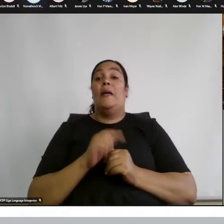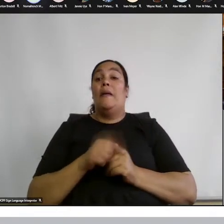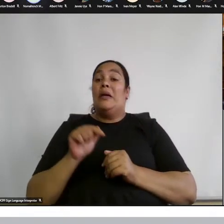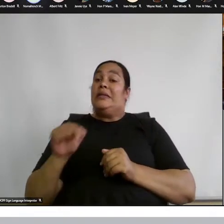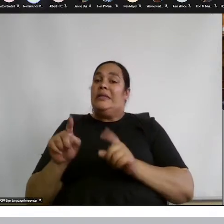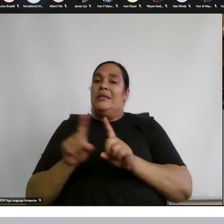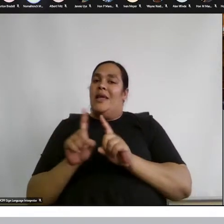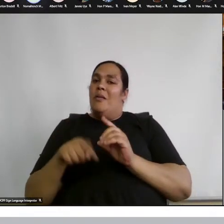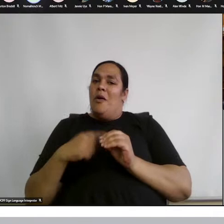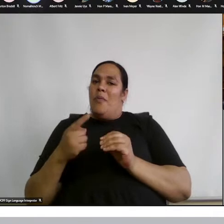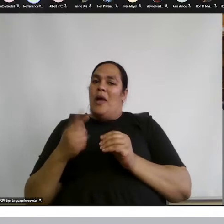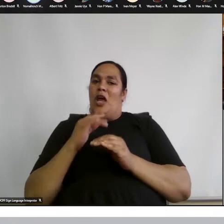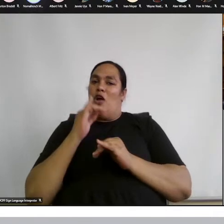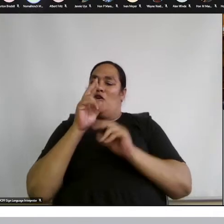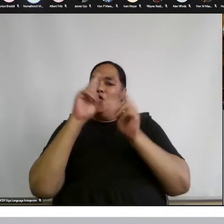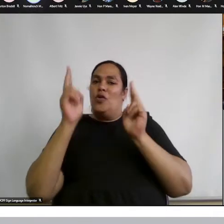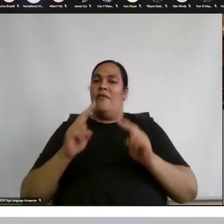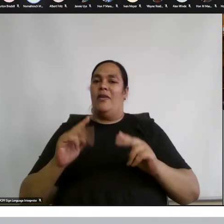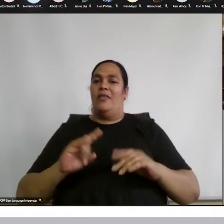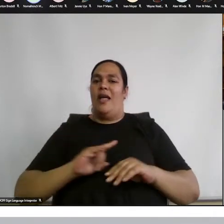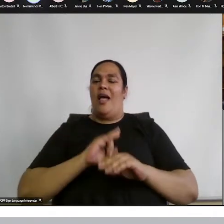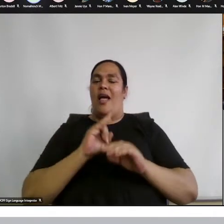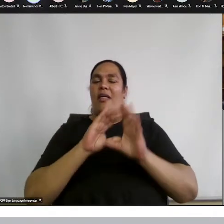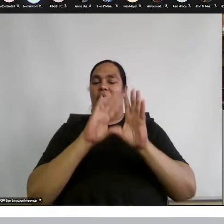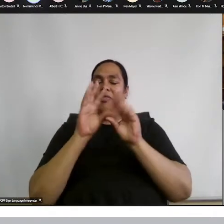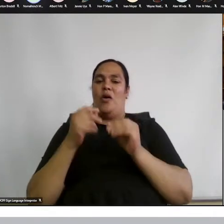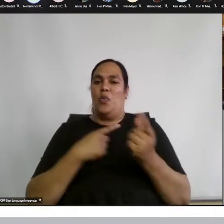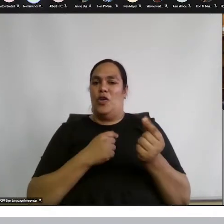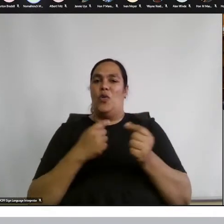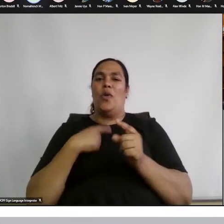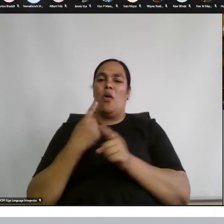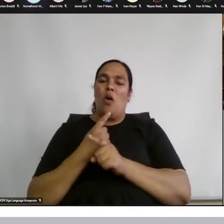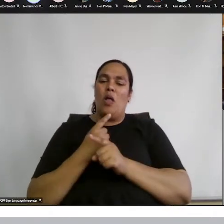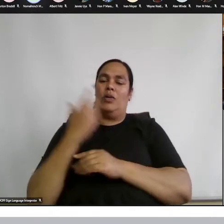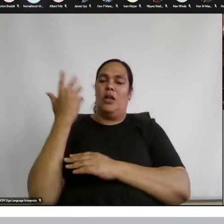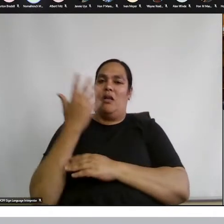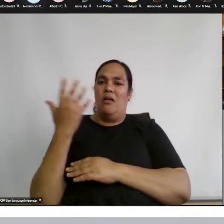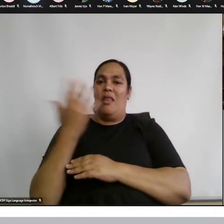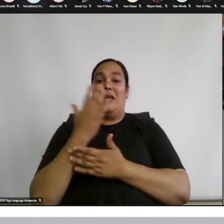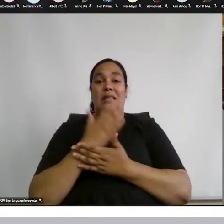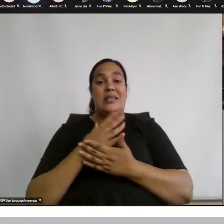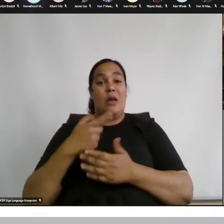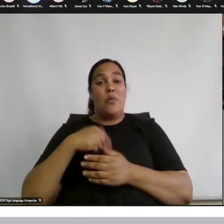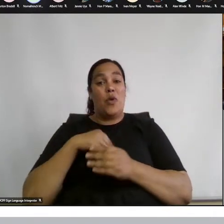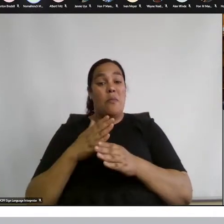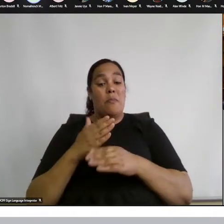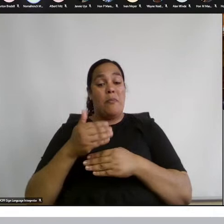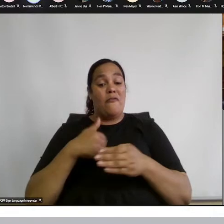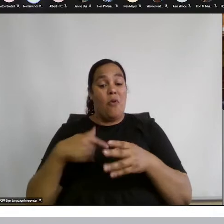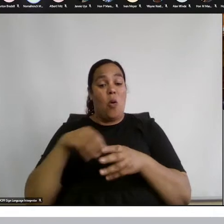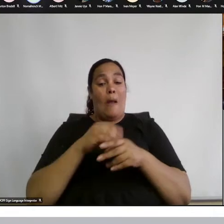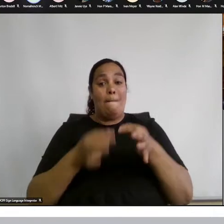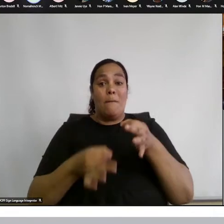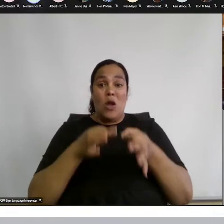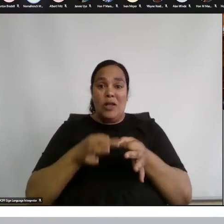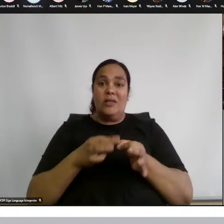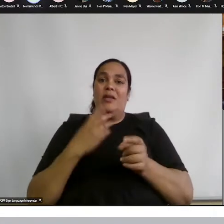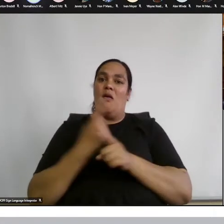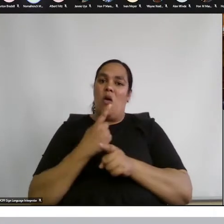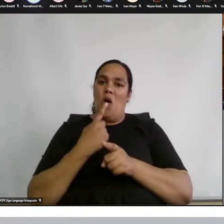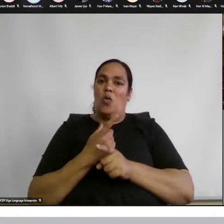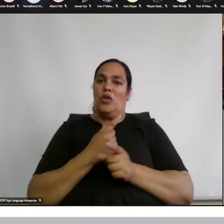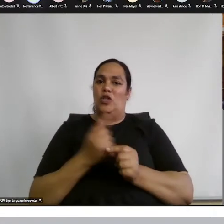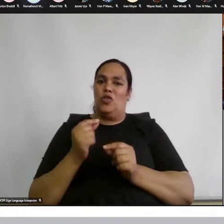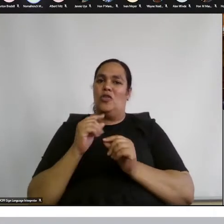is about the universal health coverage that we have keep on preaching about it. Some of us, even before we joined politics, we have always been